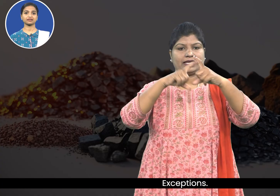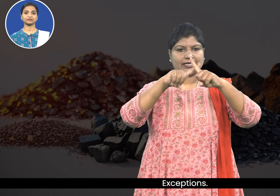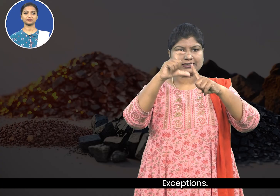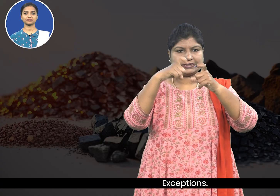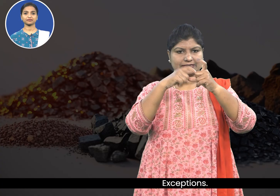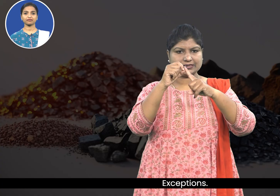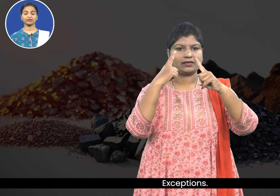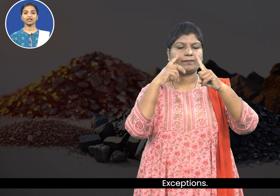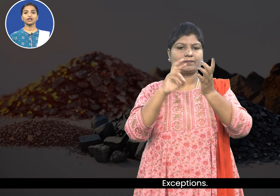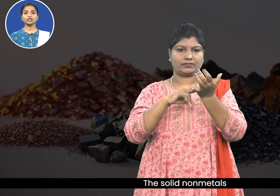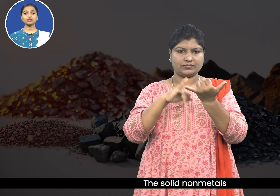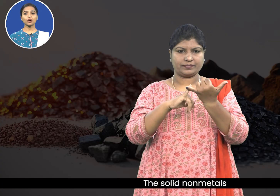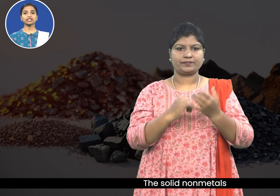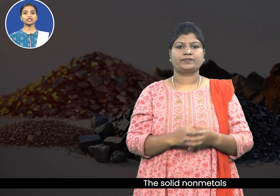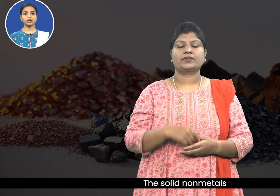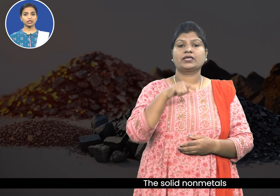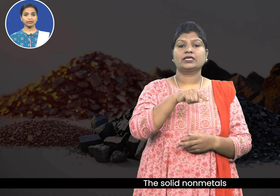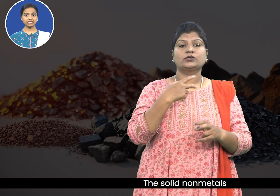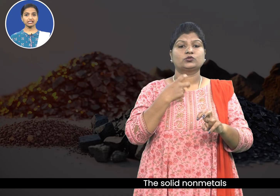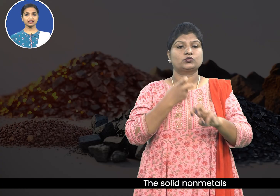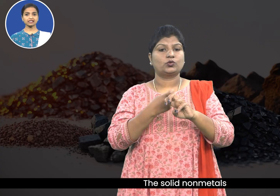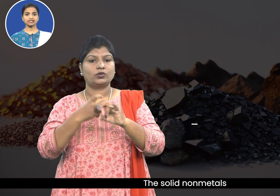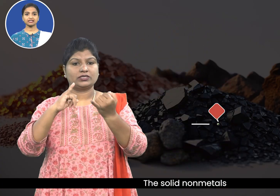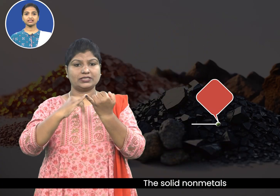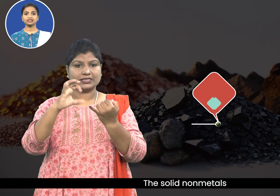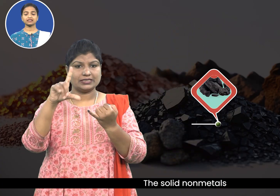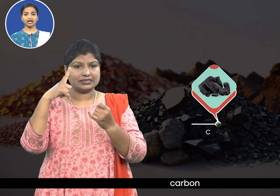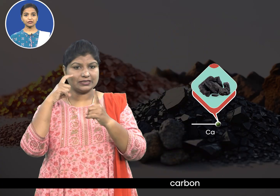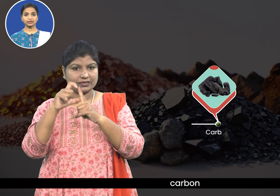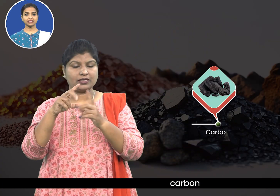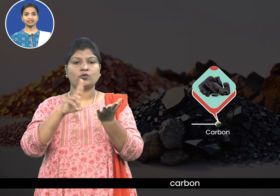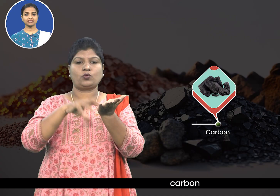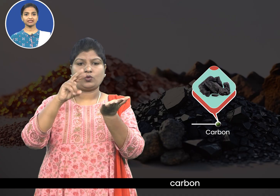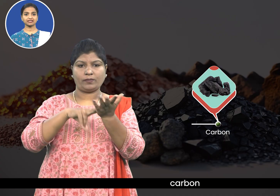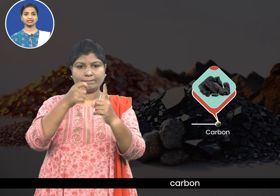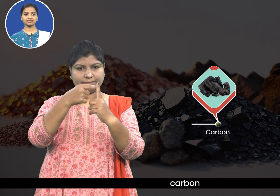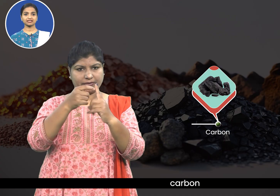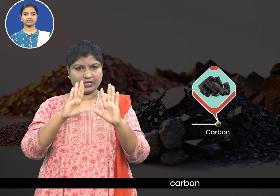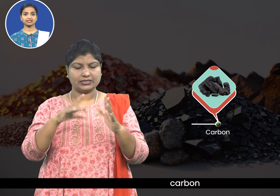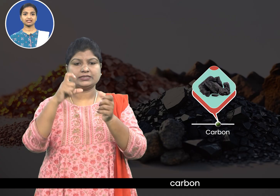Exceptions: the solid non-metals, carbon